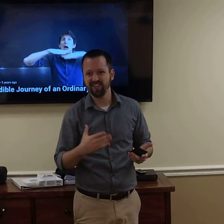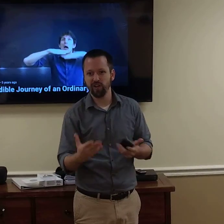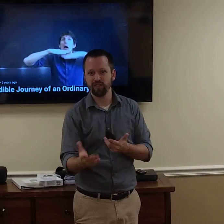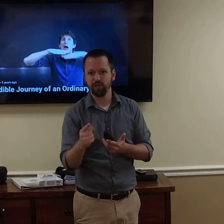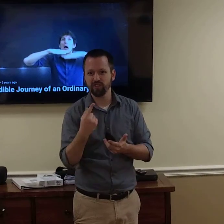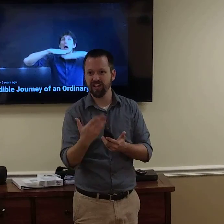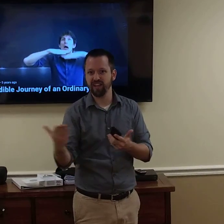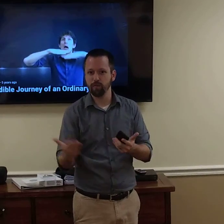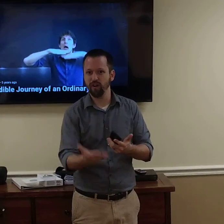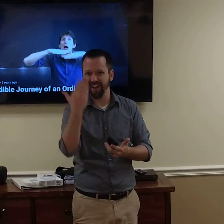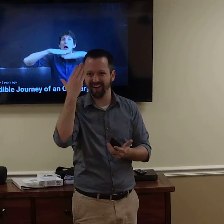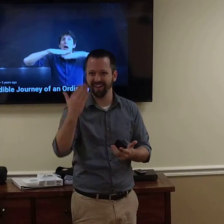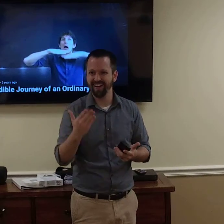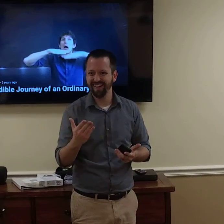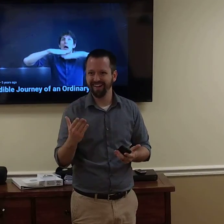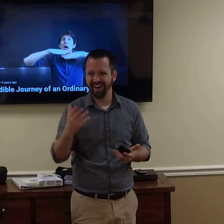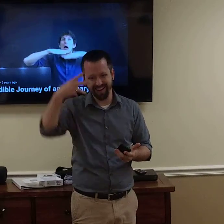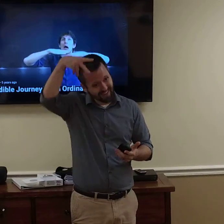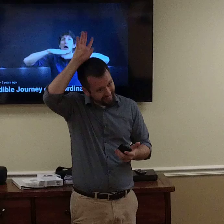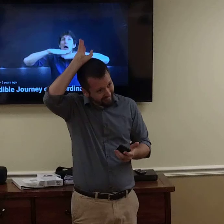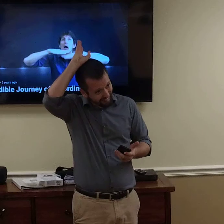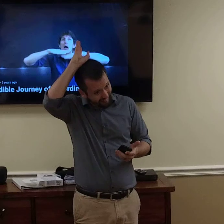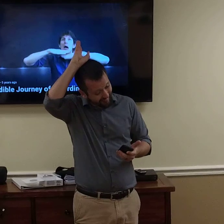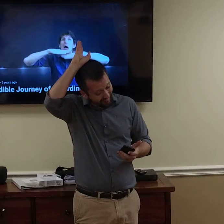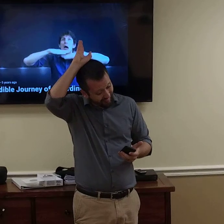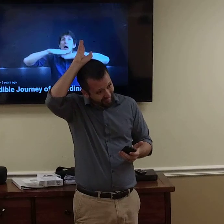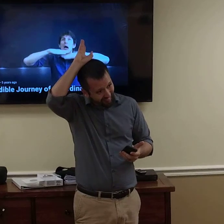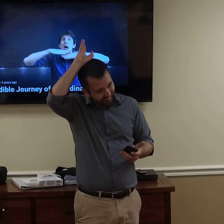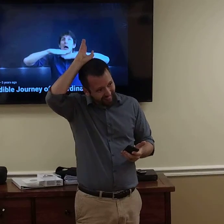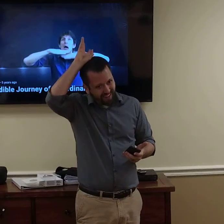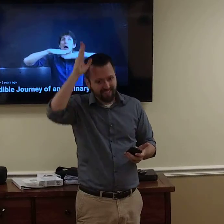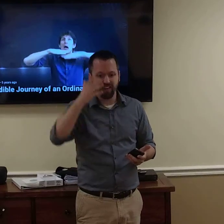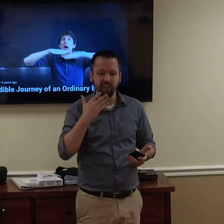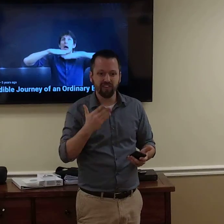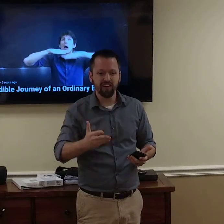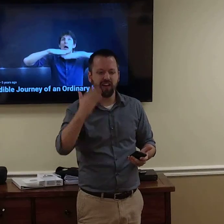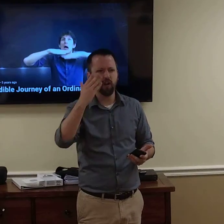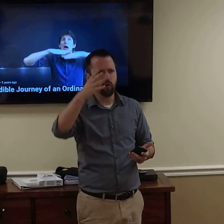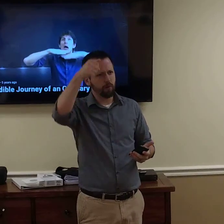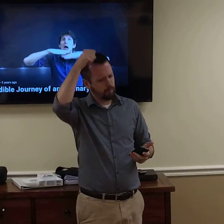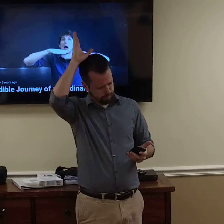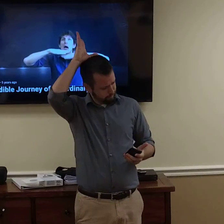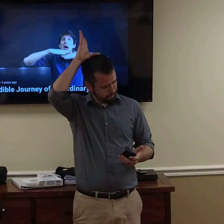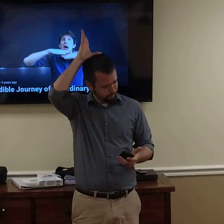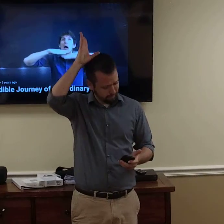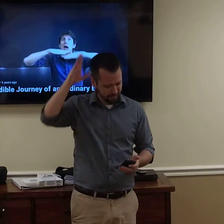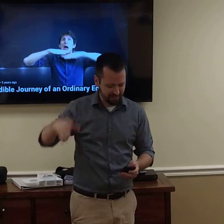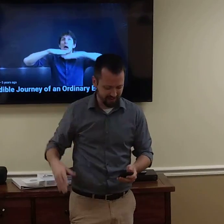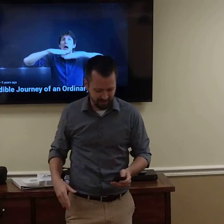Because it's first thing in the morning. Her hair cut off. So he goes, "Hello, woman," and so